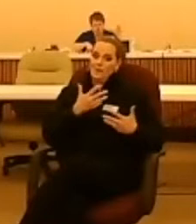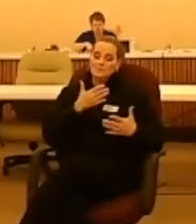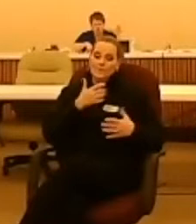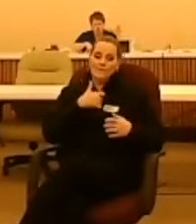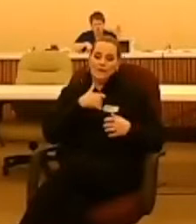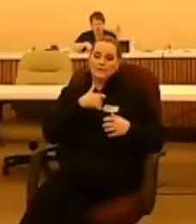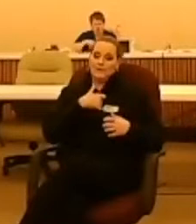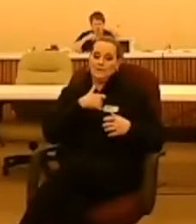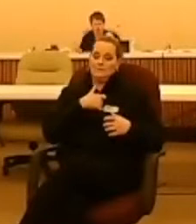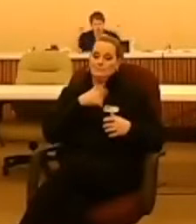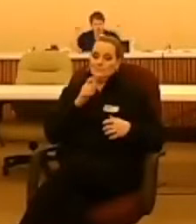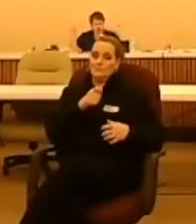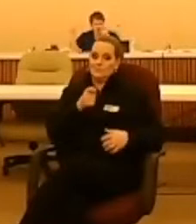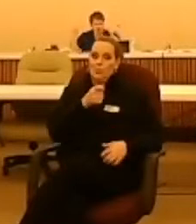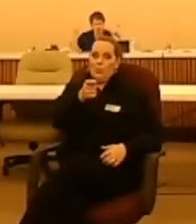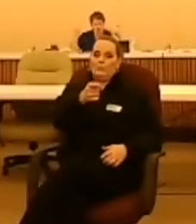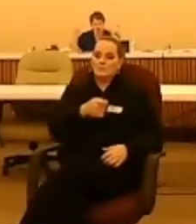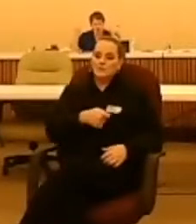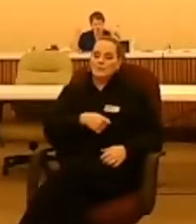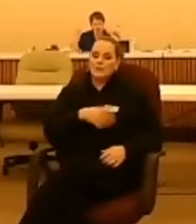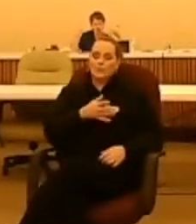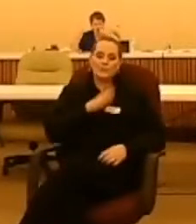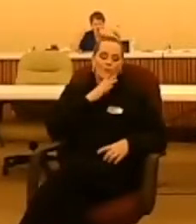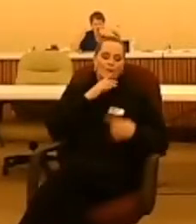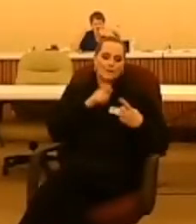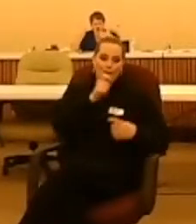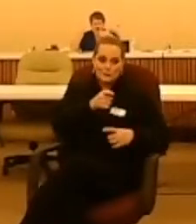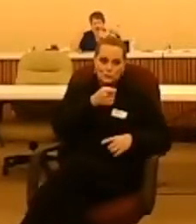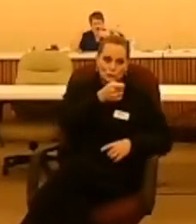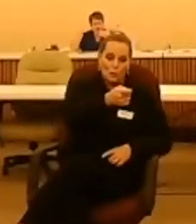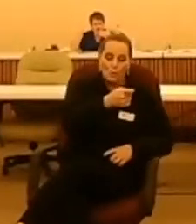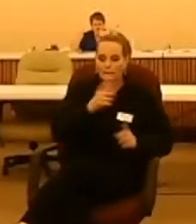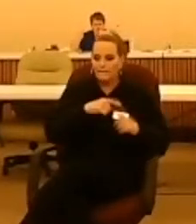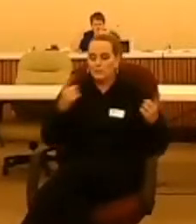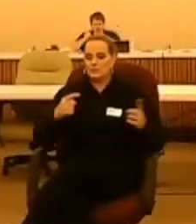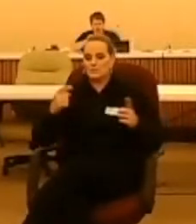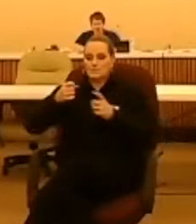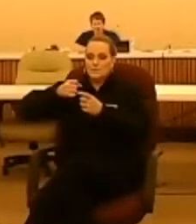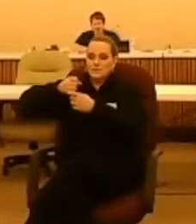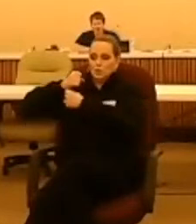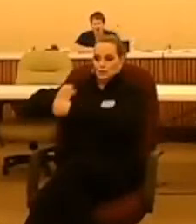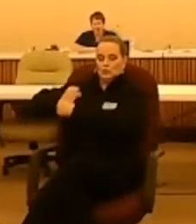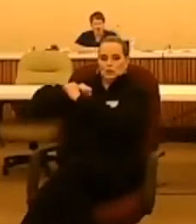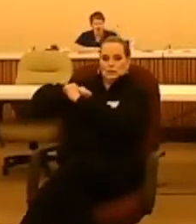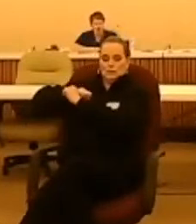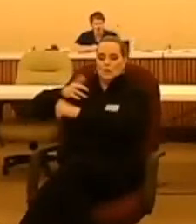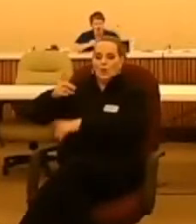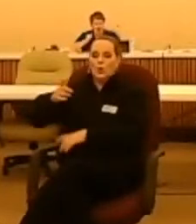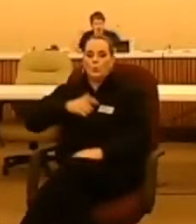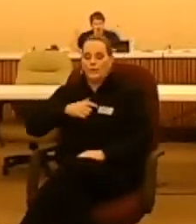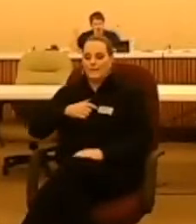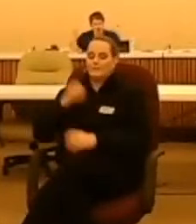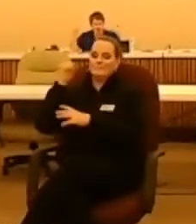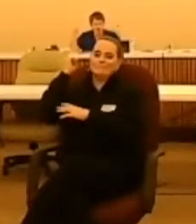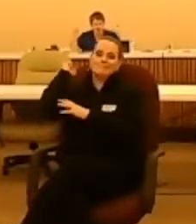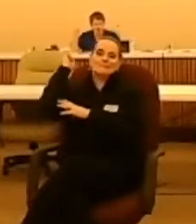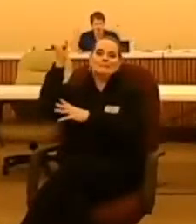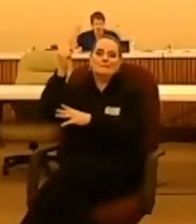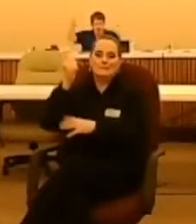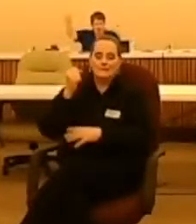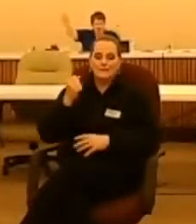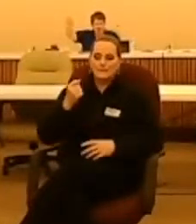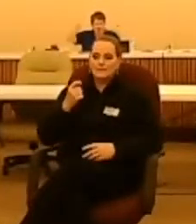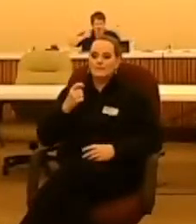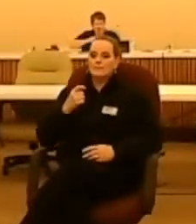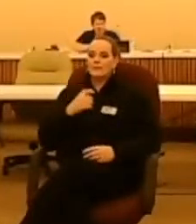sword, right? When we talk about sword versus shield, we're giving a dagger, right? A dagger that can call up and